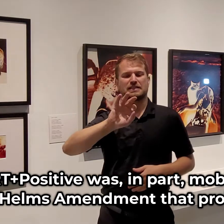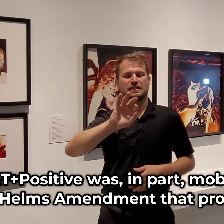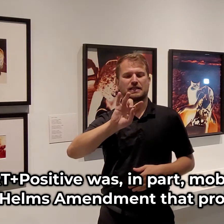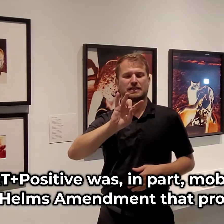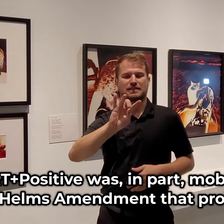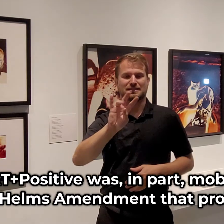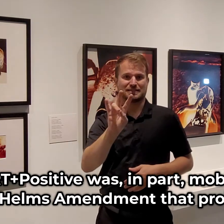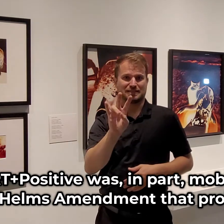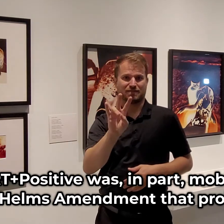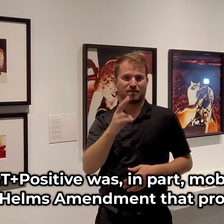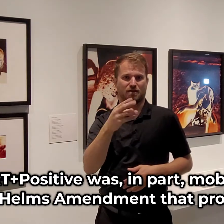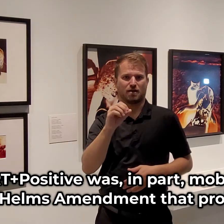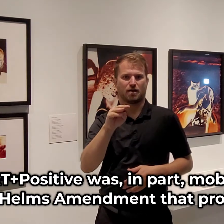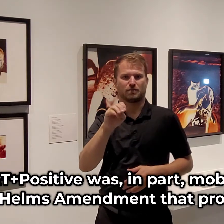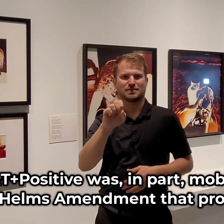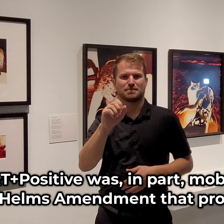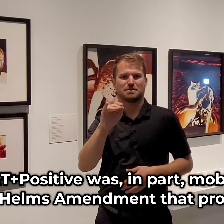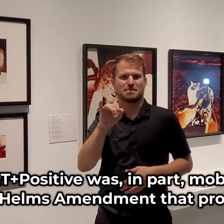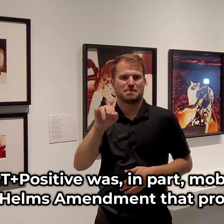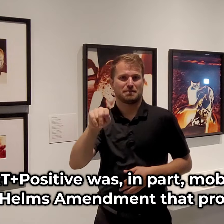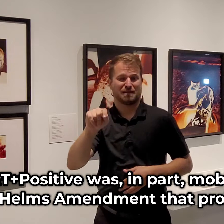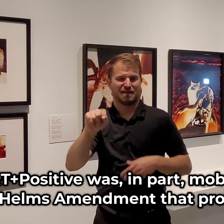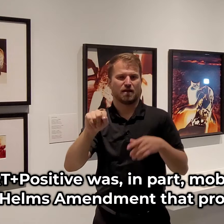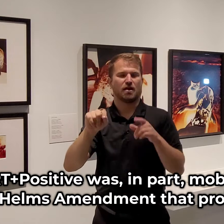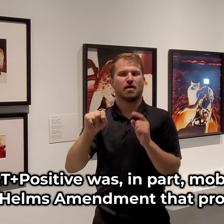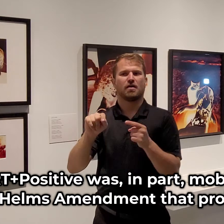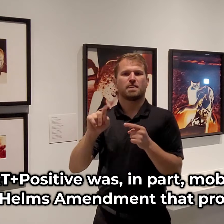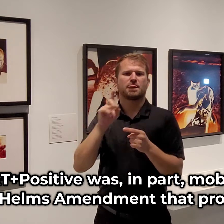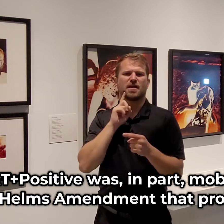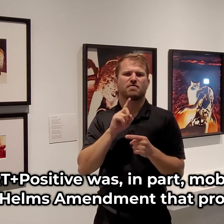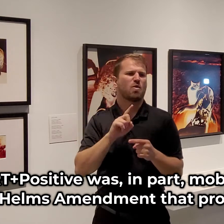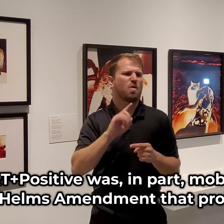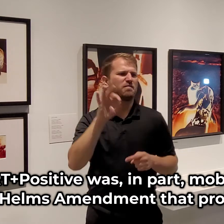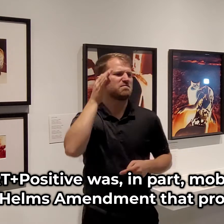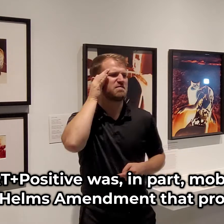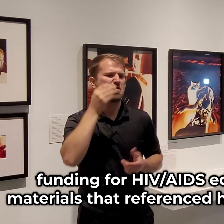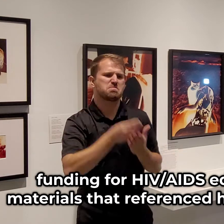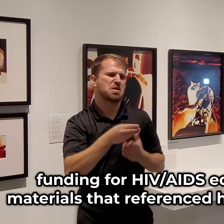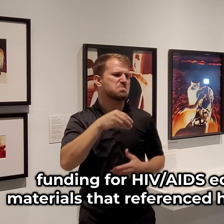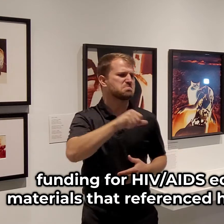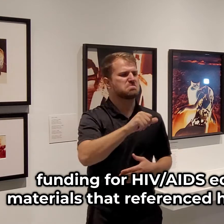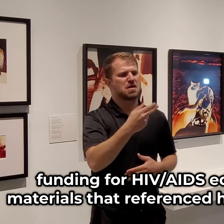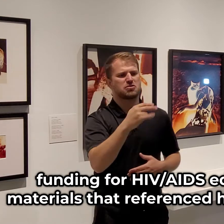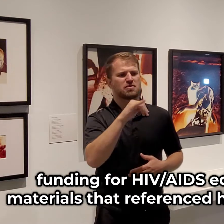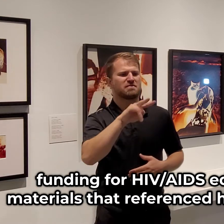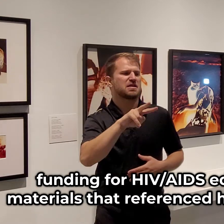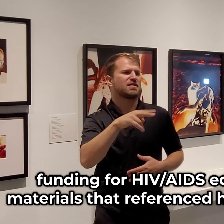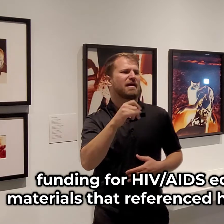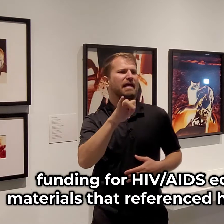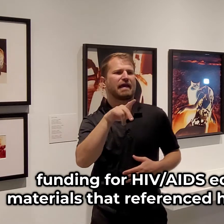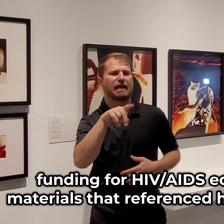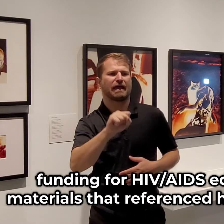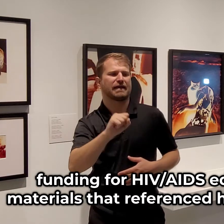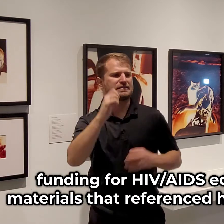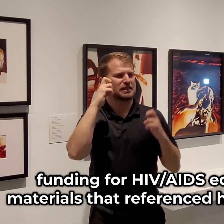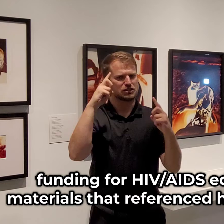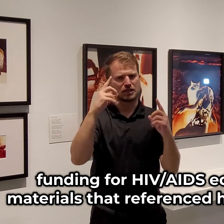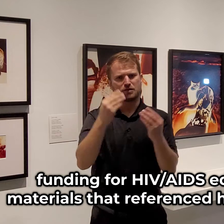by the 1987 Helms Amendment that prohibited federal funding for HIV/AIDS educational